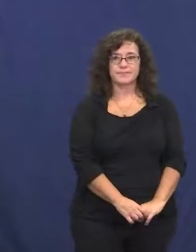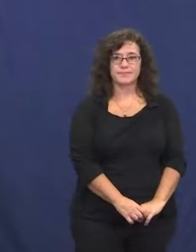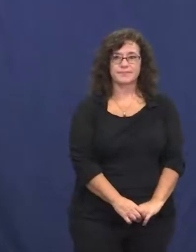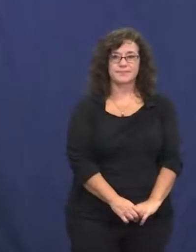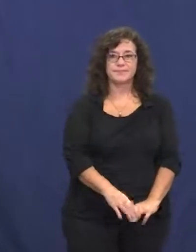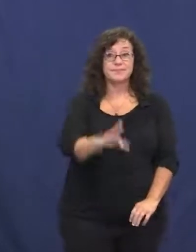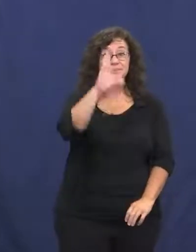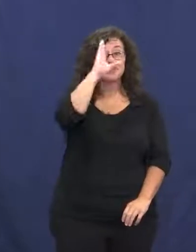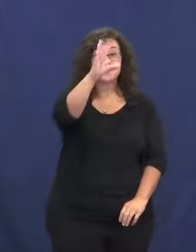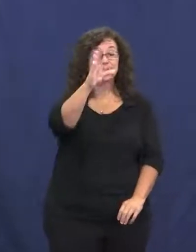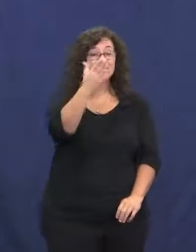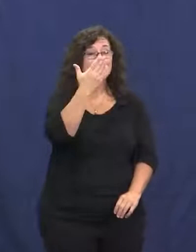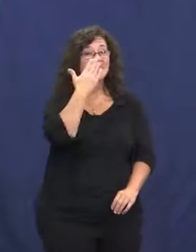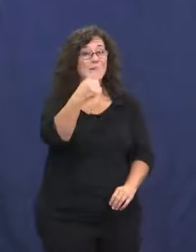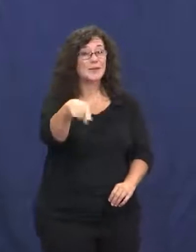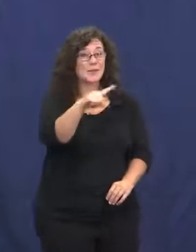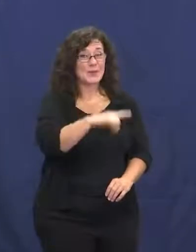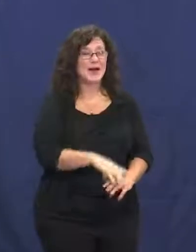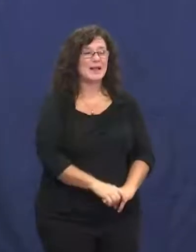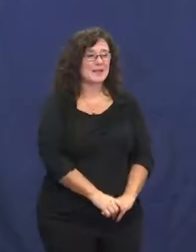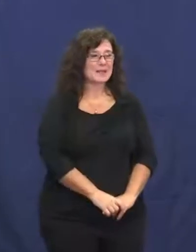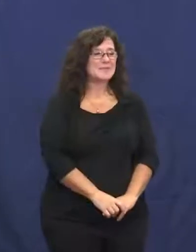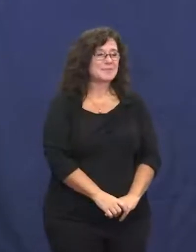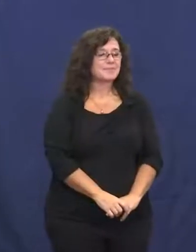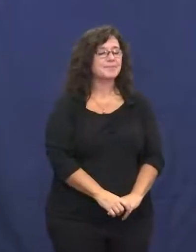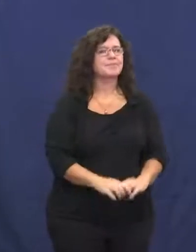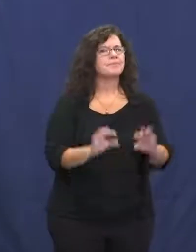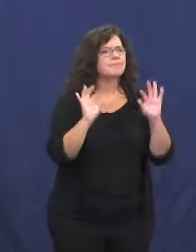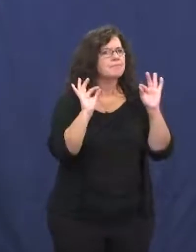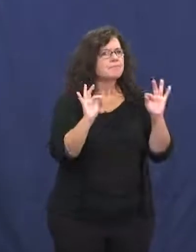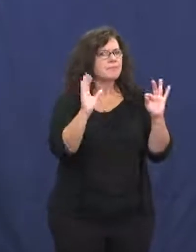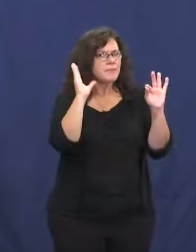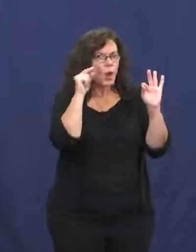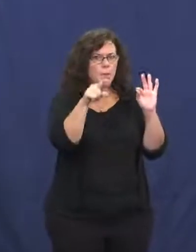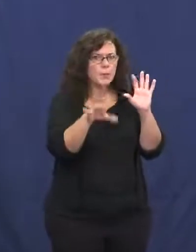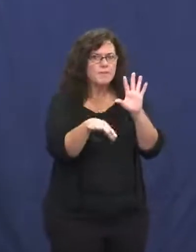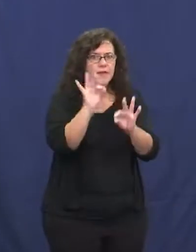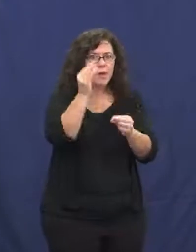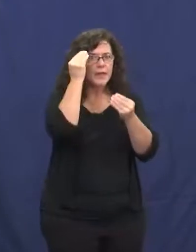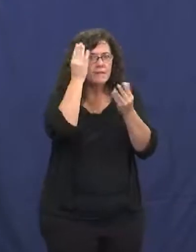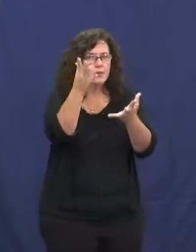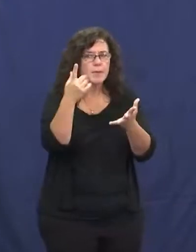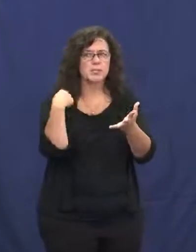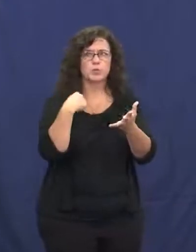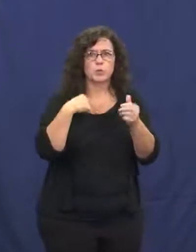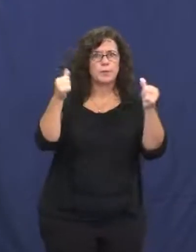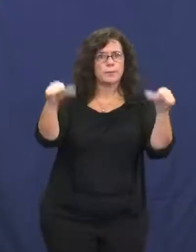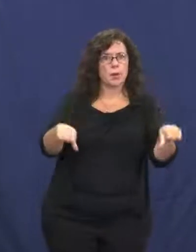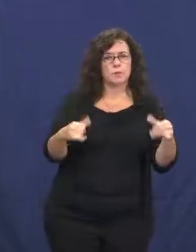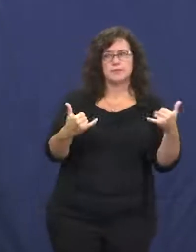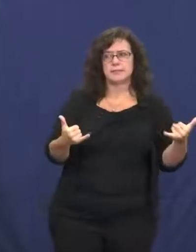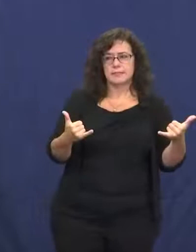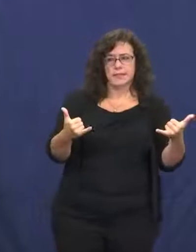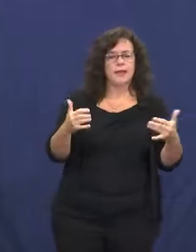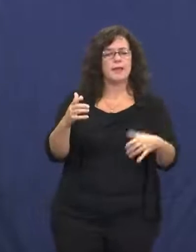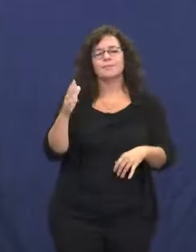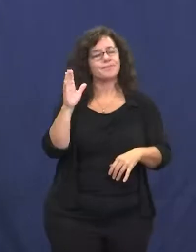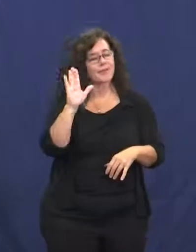Hello, thank you very much. I hope that everyone found the information that we provided today as helpful as I